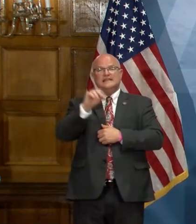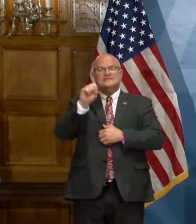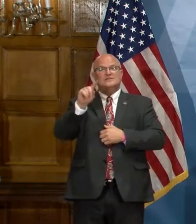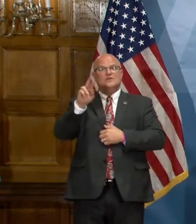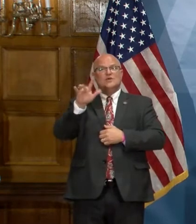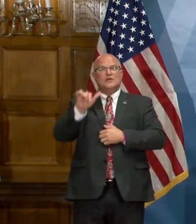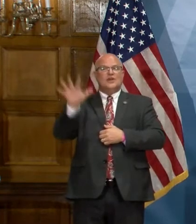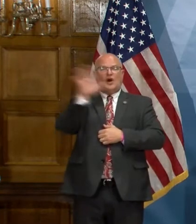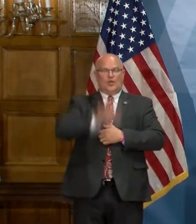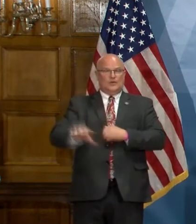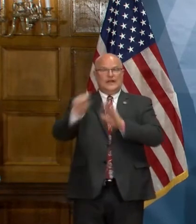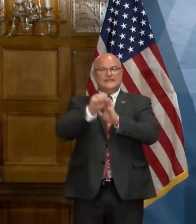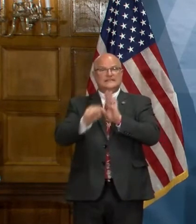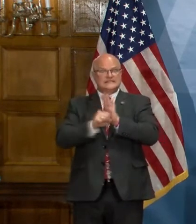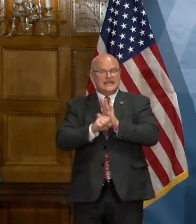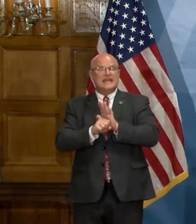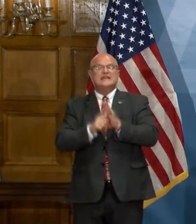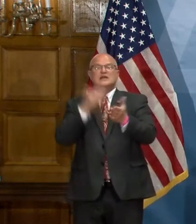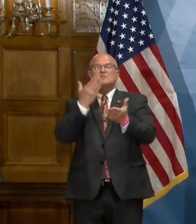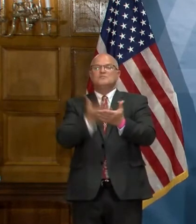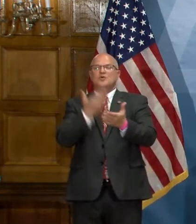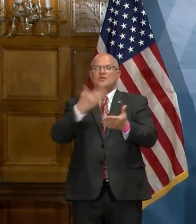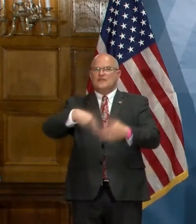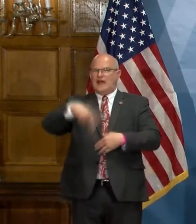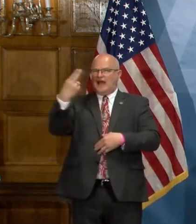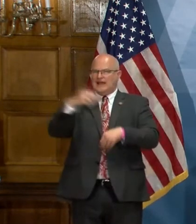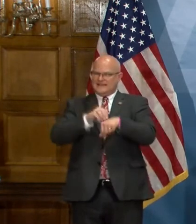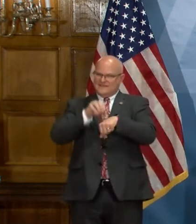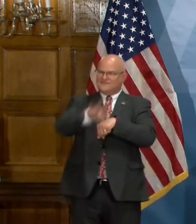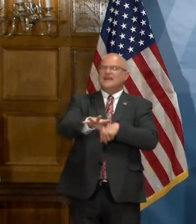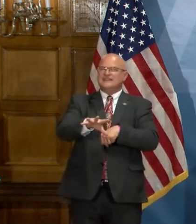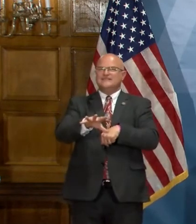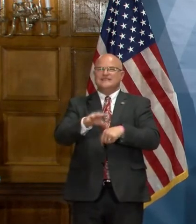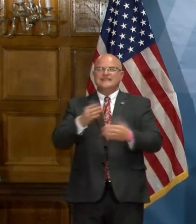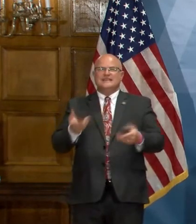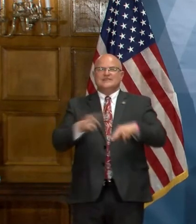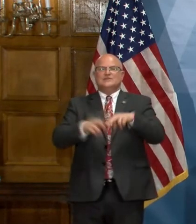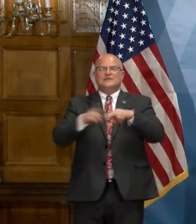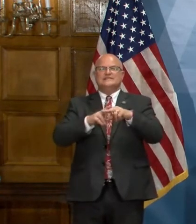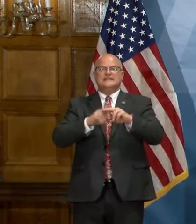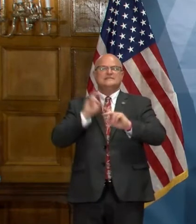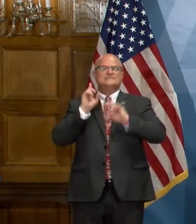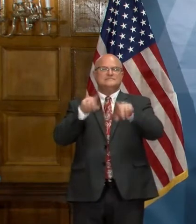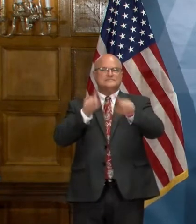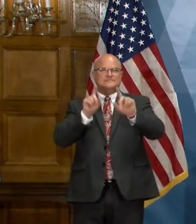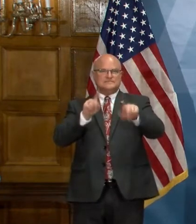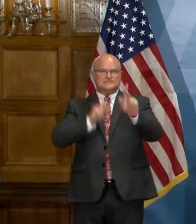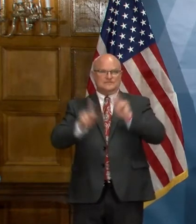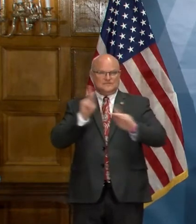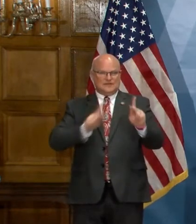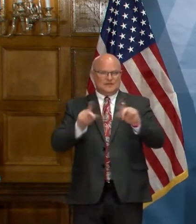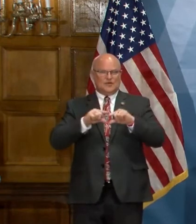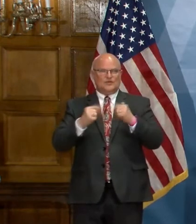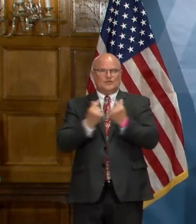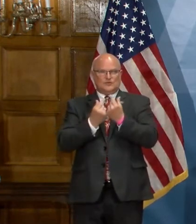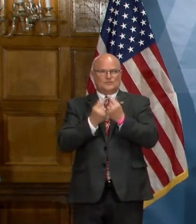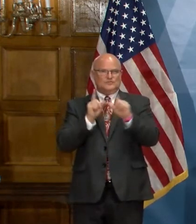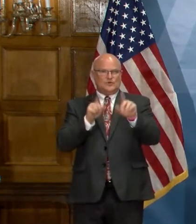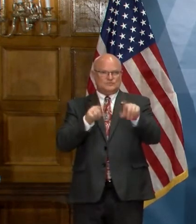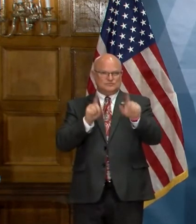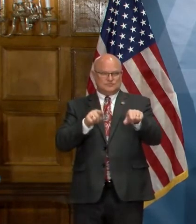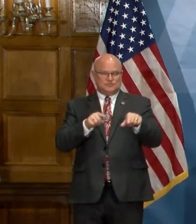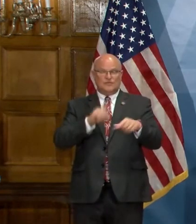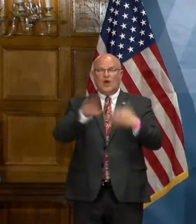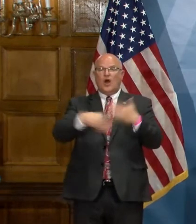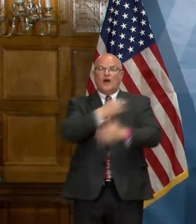chapters across the state have proved to be highly effective in increasing turnout at these events. At all of these